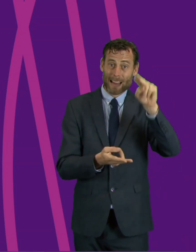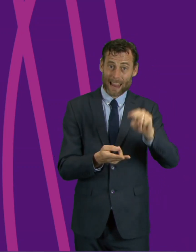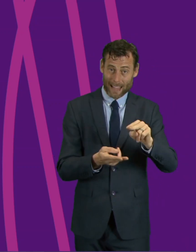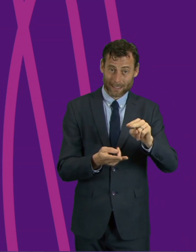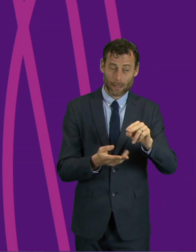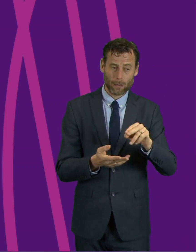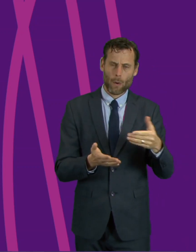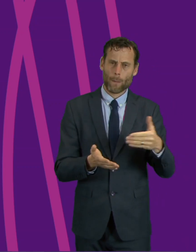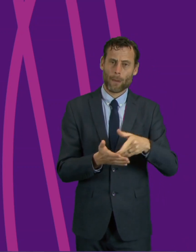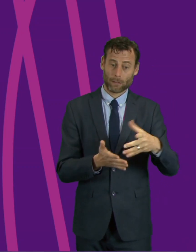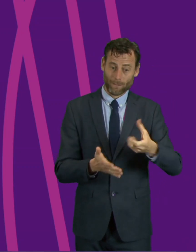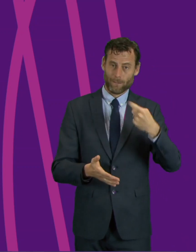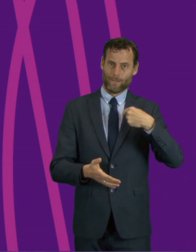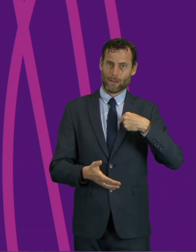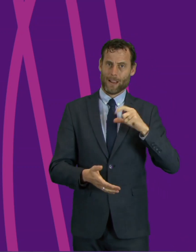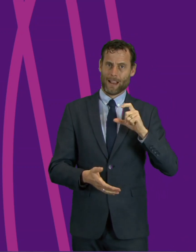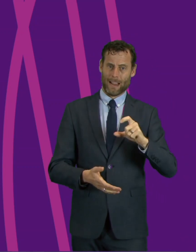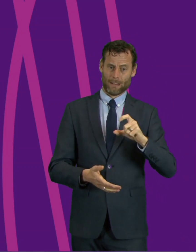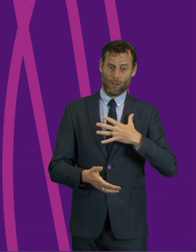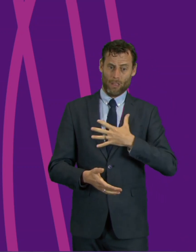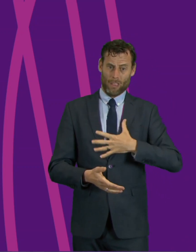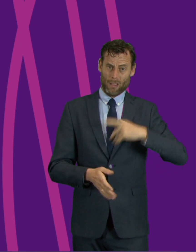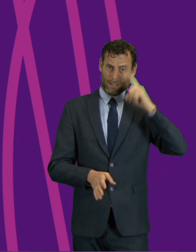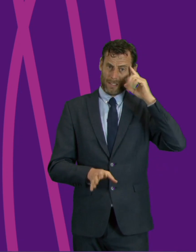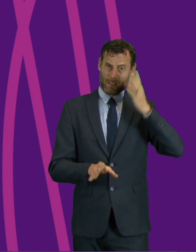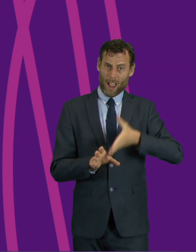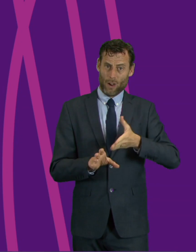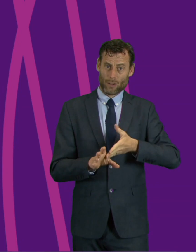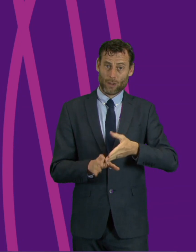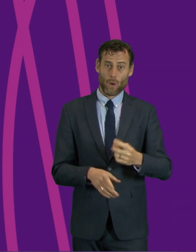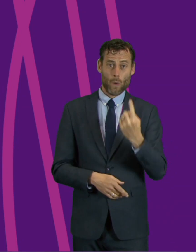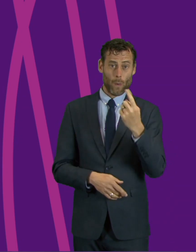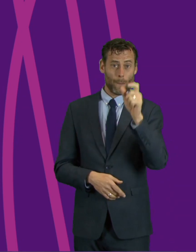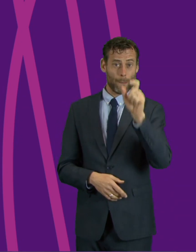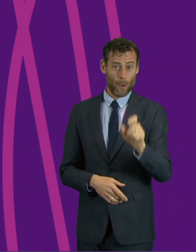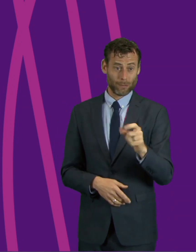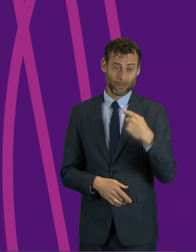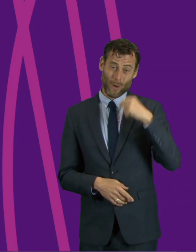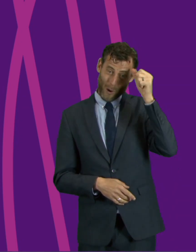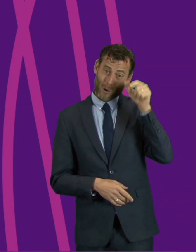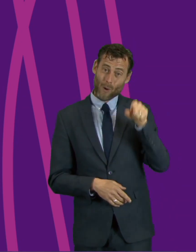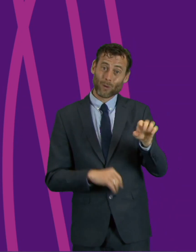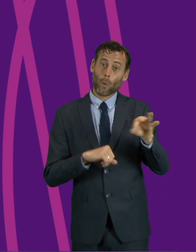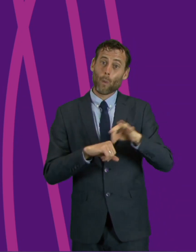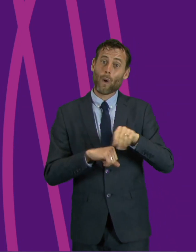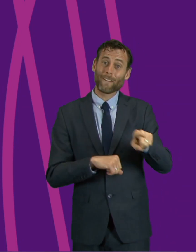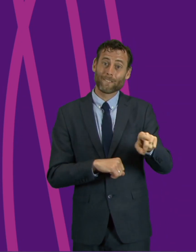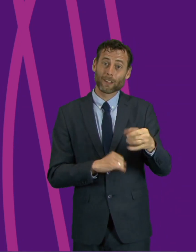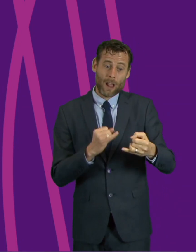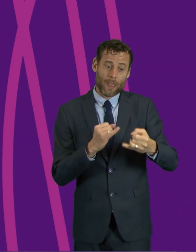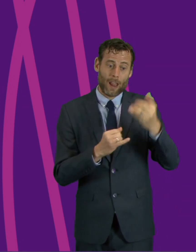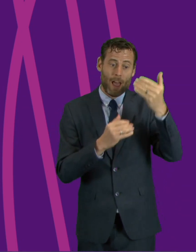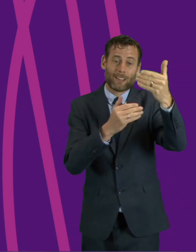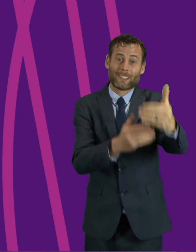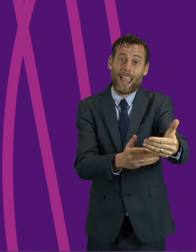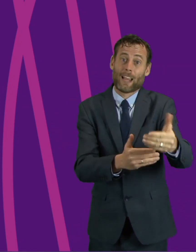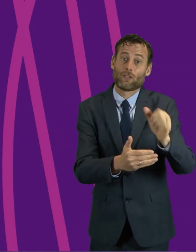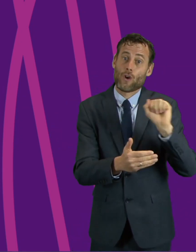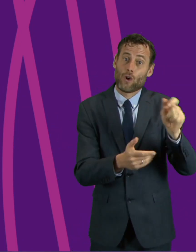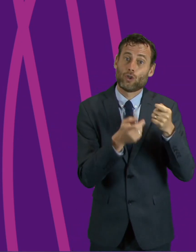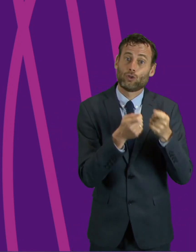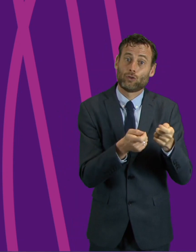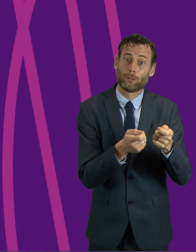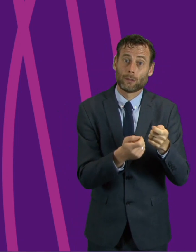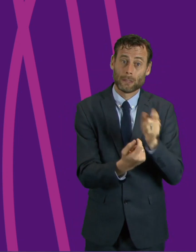Glasgow whose wife is in the final stages of her cancer. He hasn't been able to see her for almost 40 days. And he, I